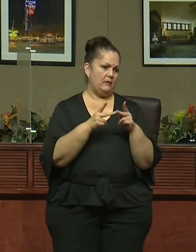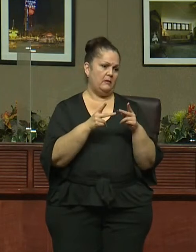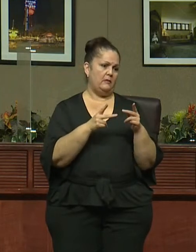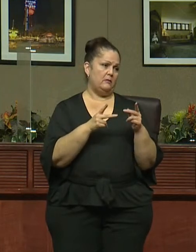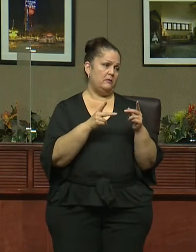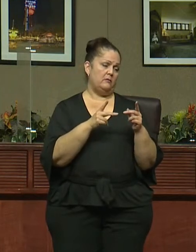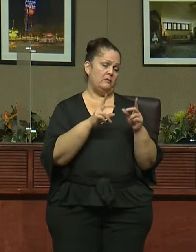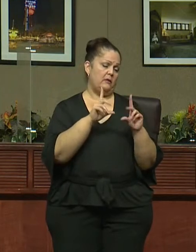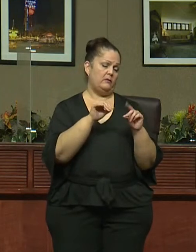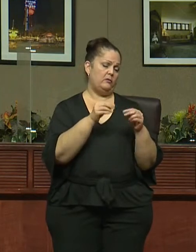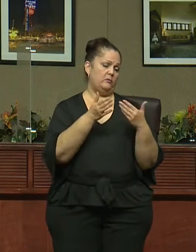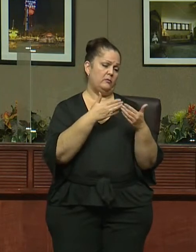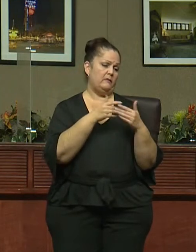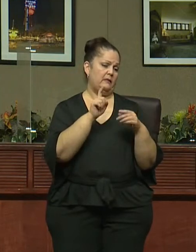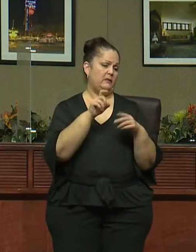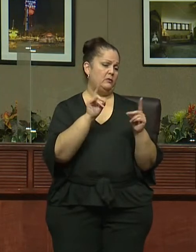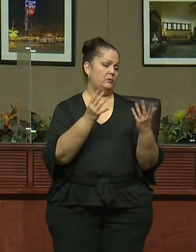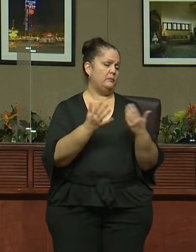needs to be done.